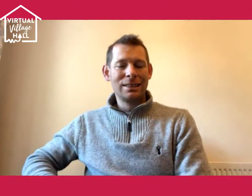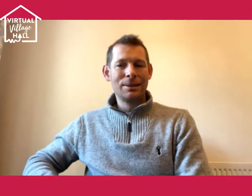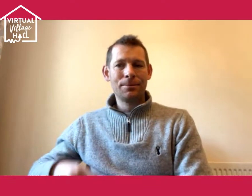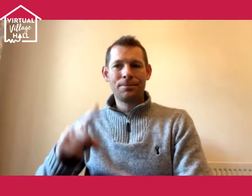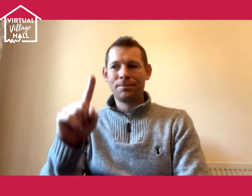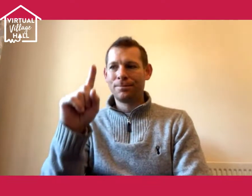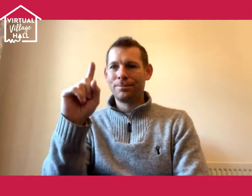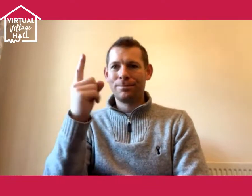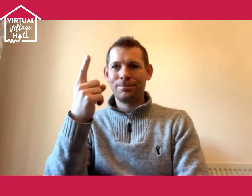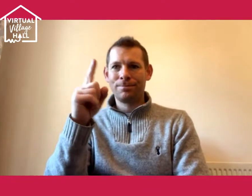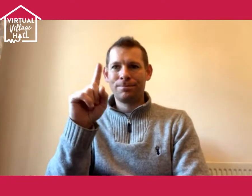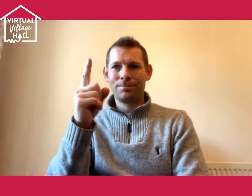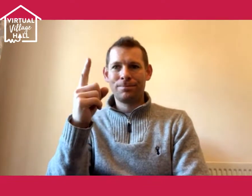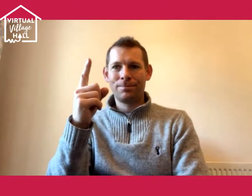and Chinese.